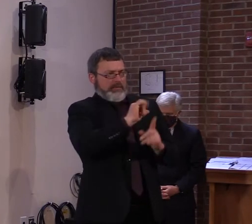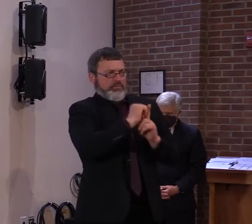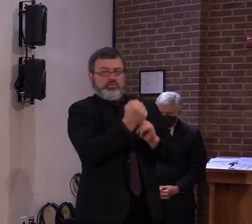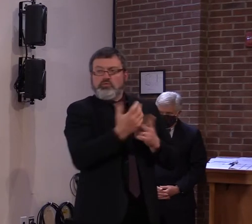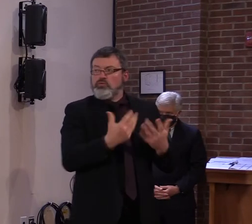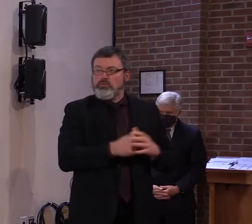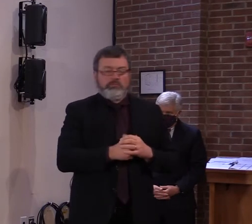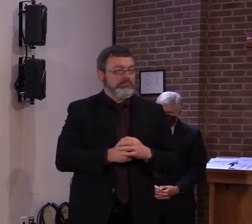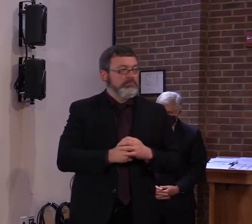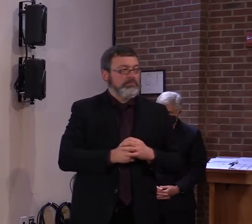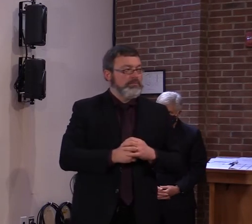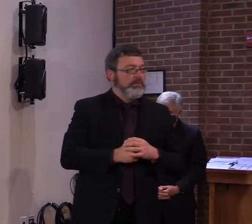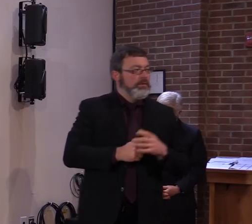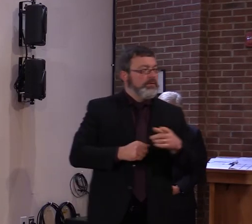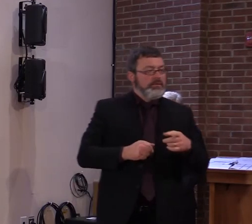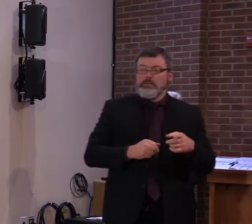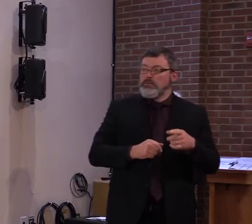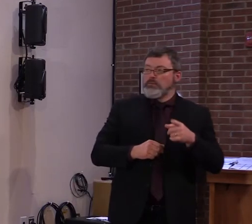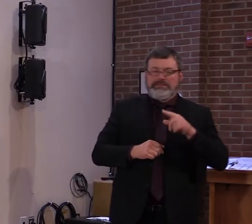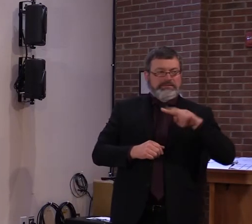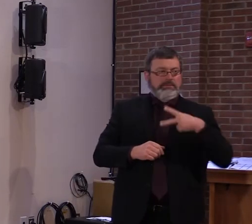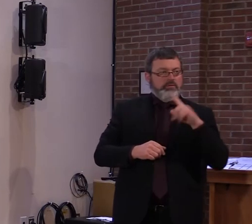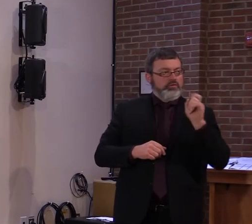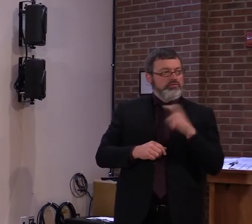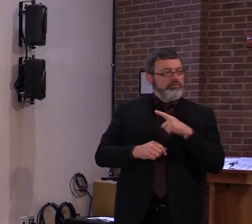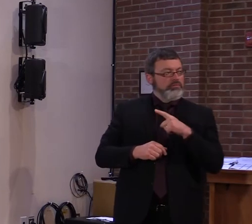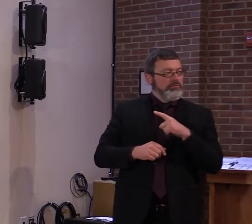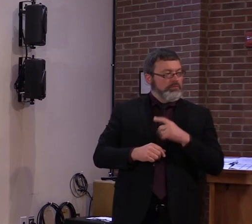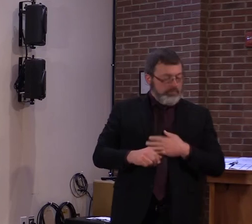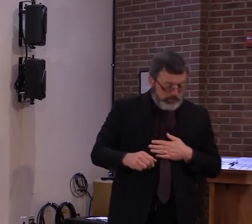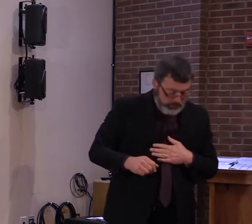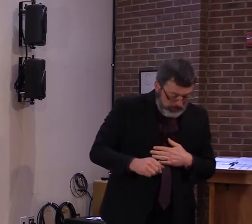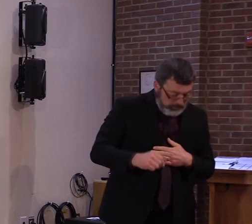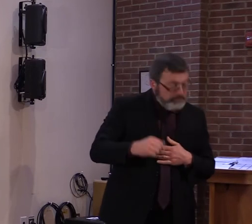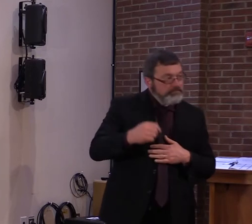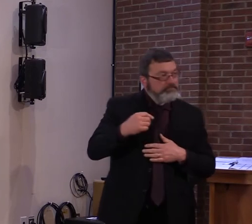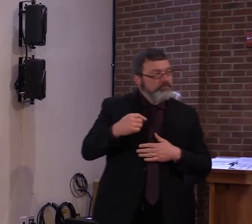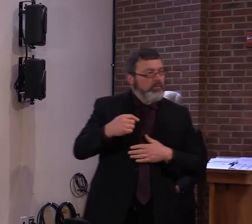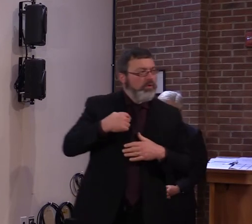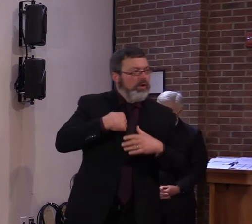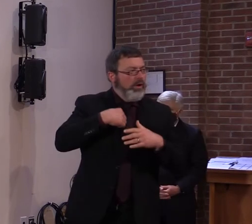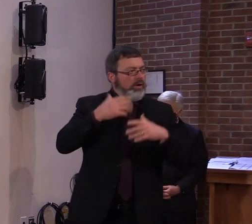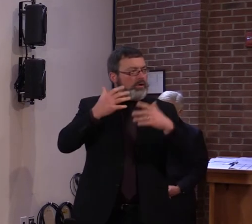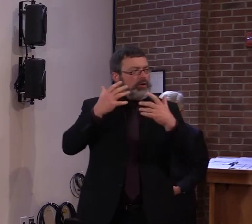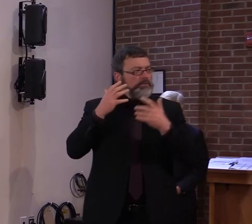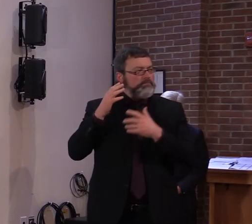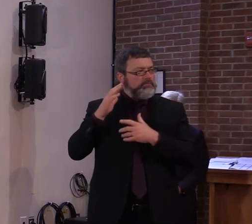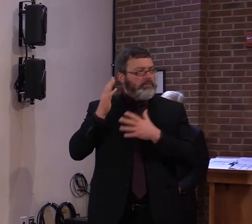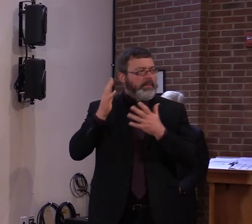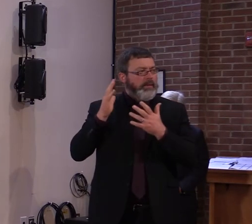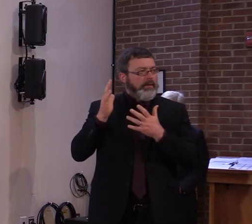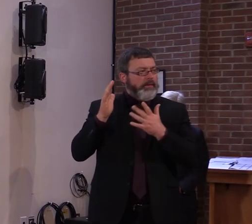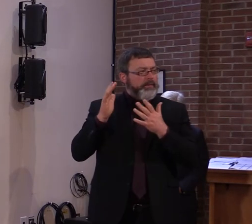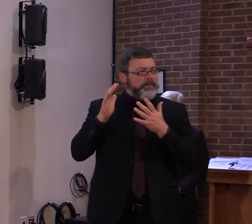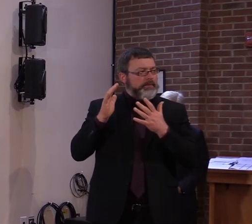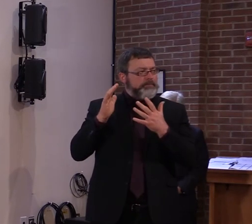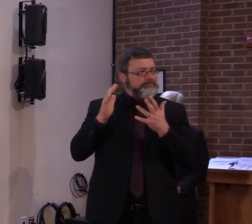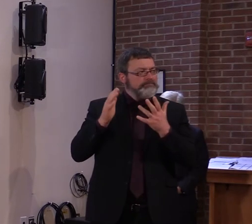So what sort of enforcement measures does the state or a business or a health officer even have